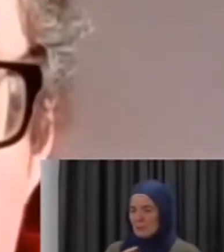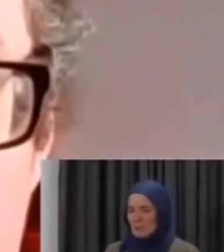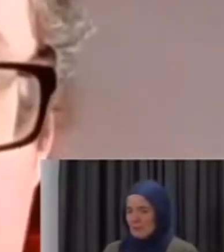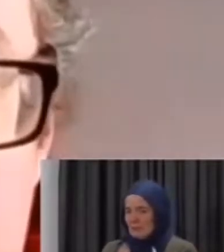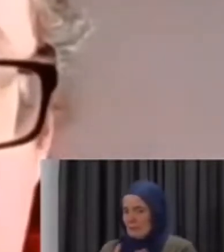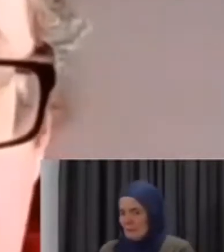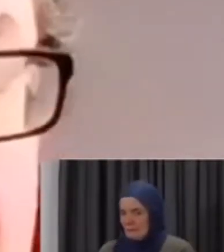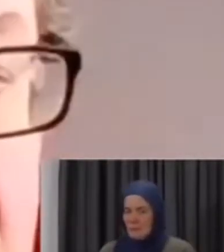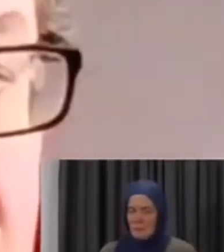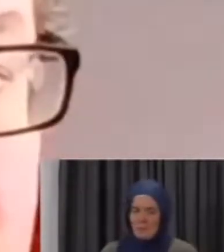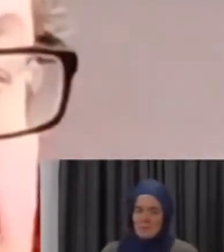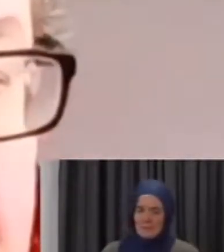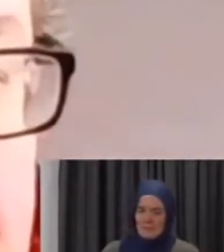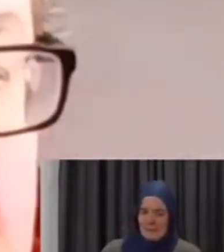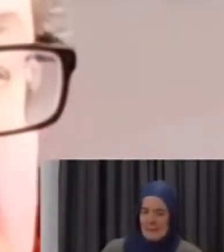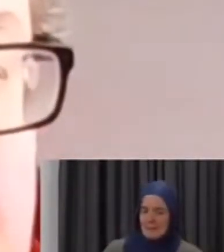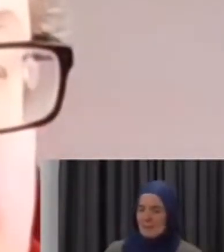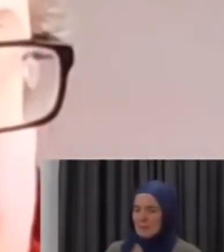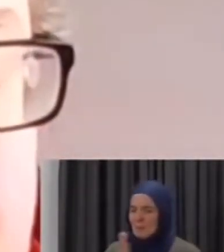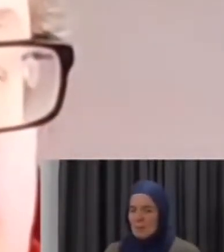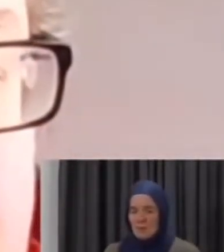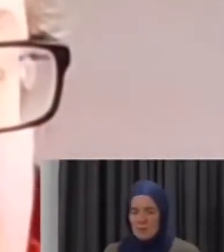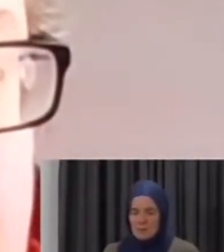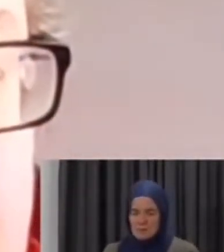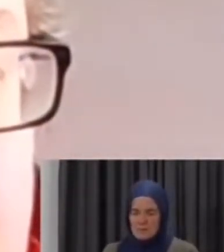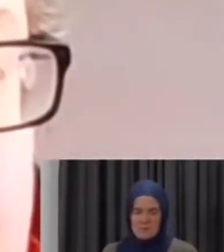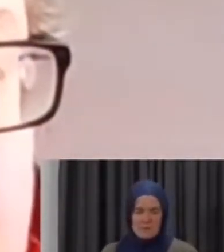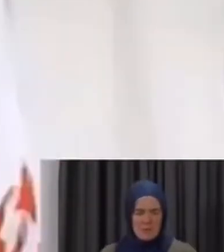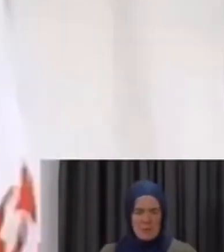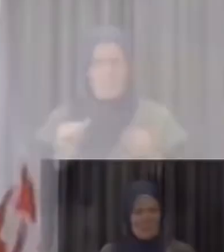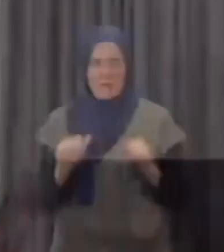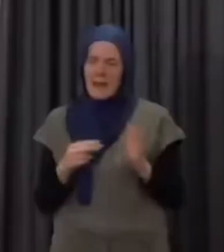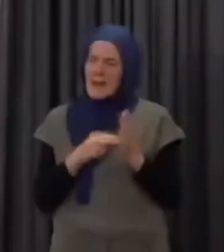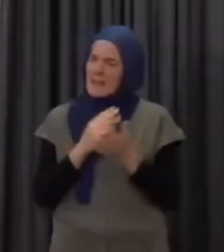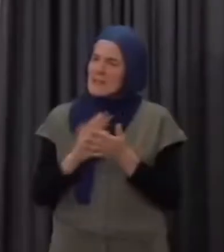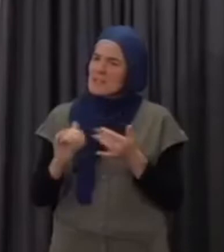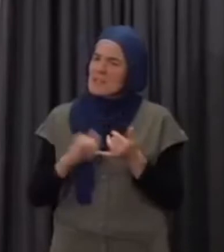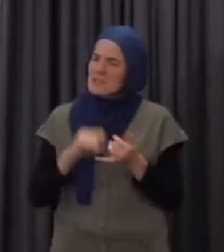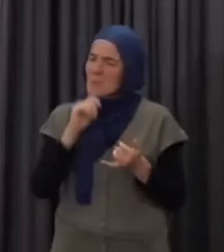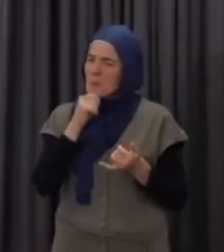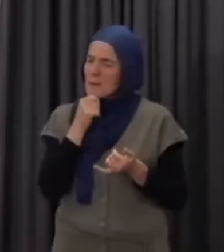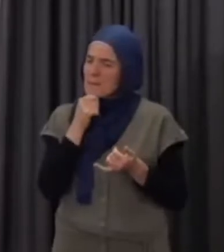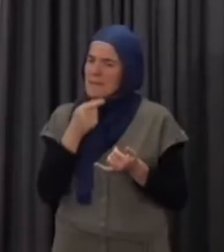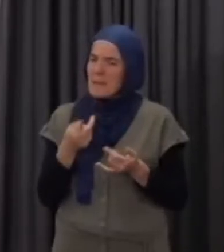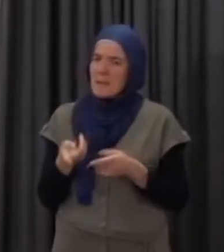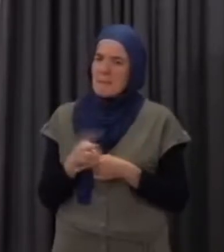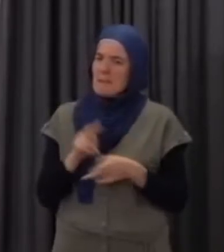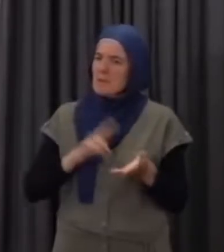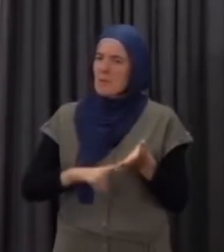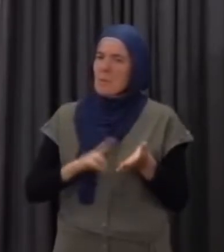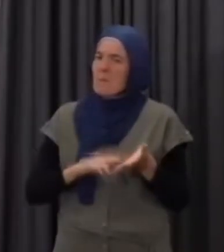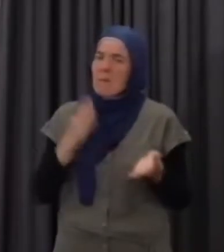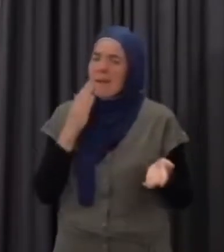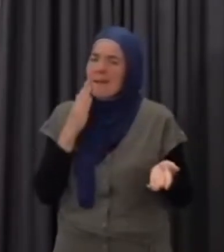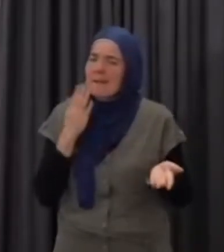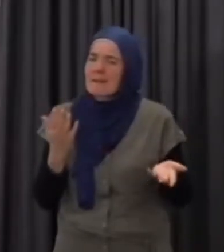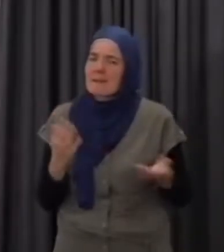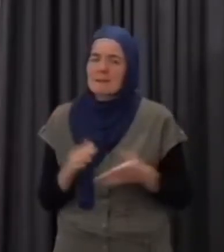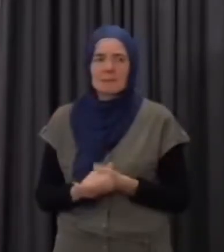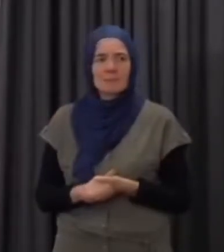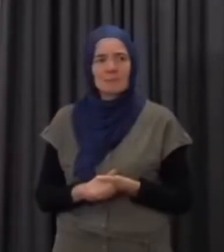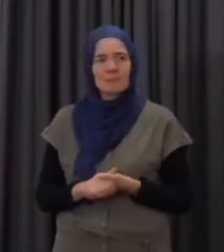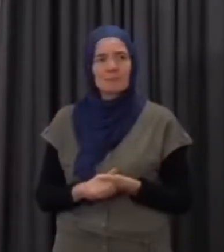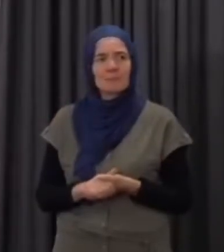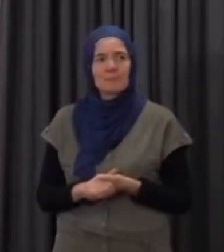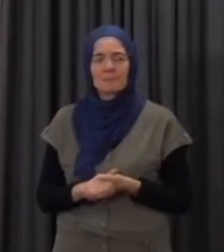When will the NHS begin to look normal again? As I outlined to a couple of other responses, I think we need